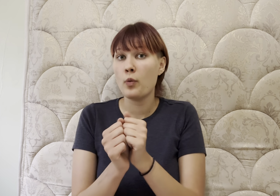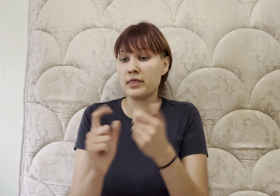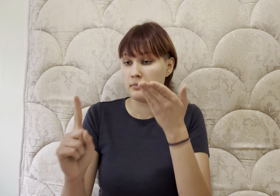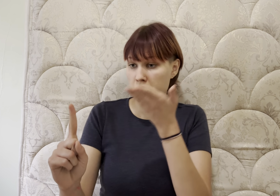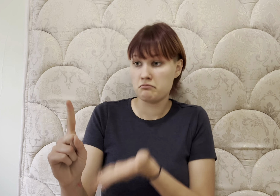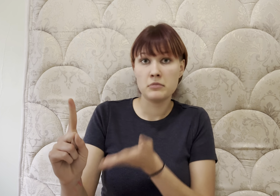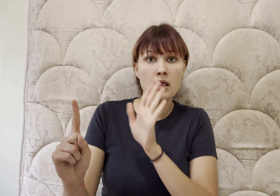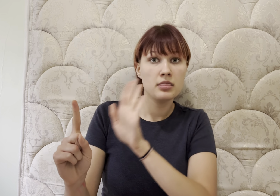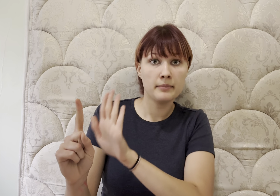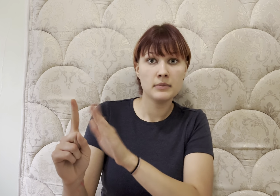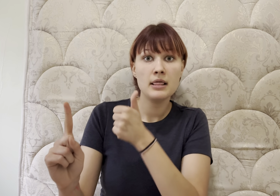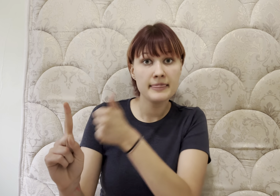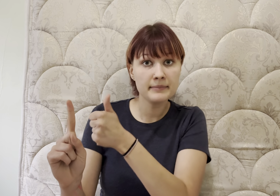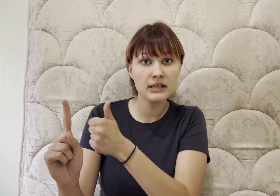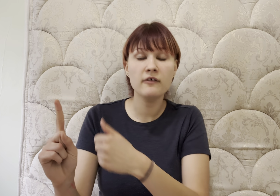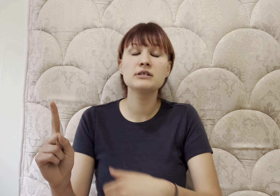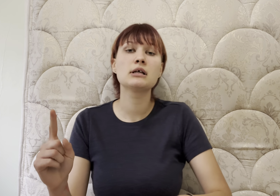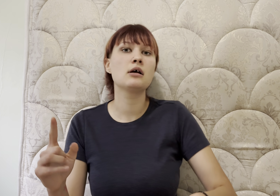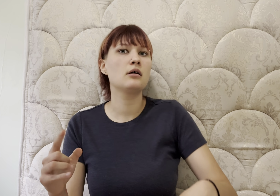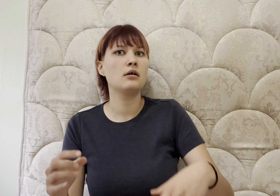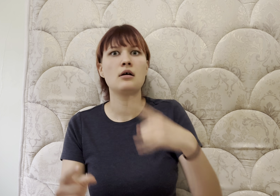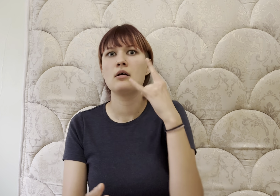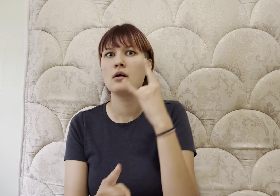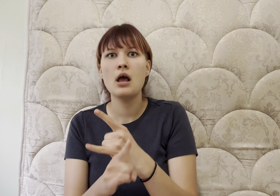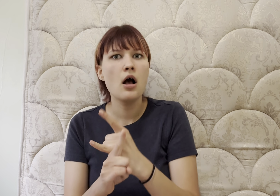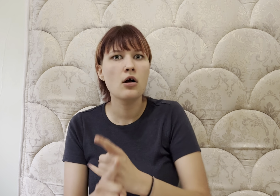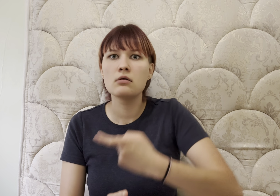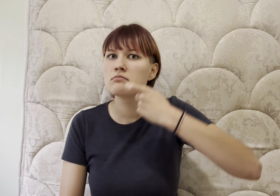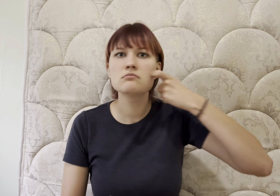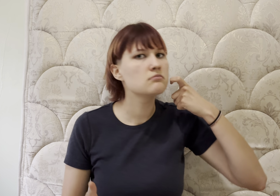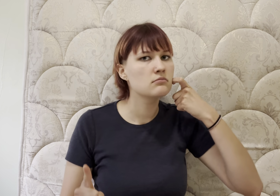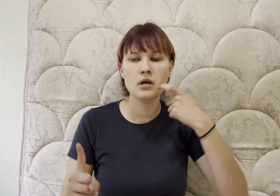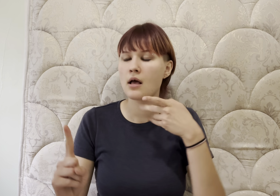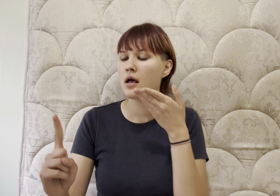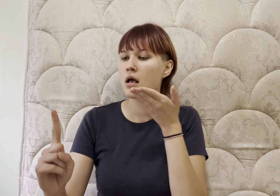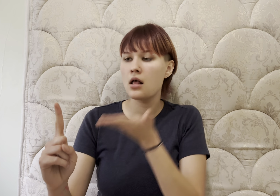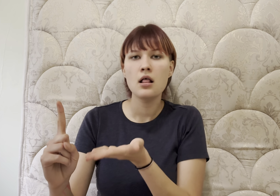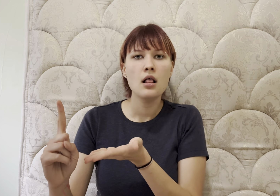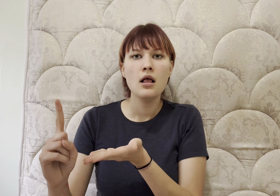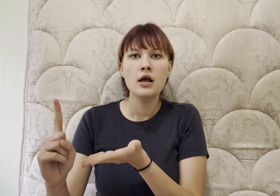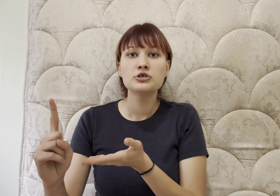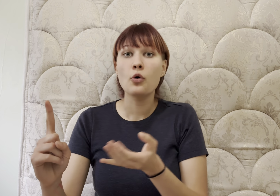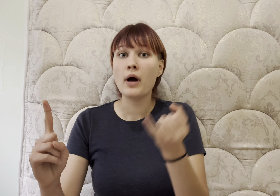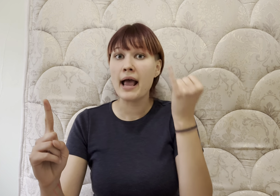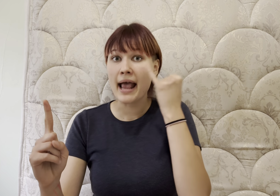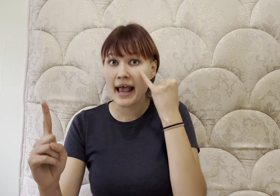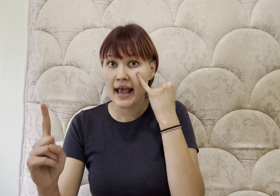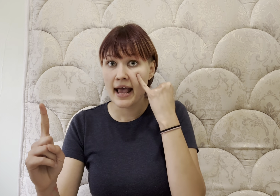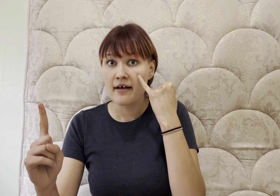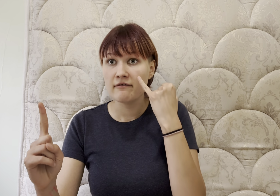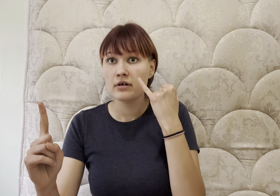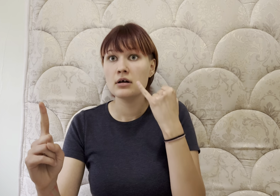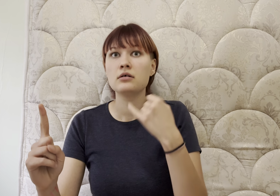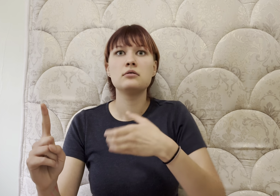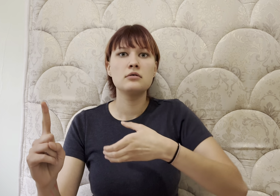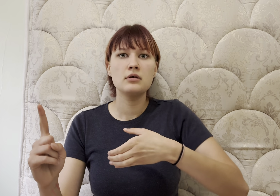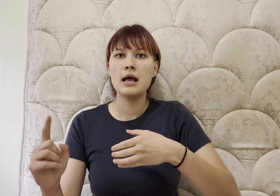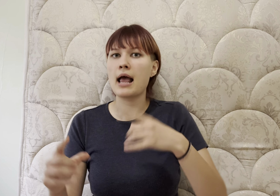that every time the alcoholic drinks alcohol, they become sick. So eventually you get